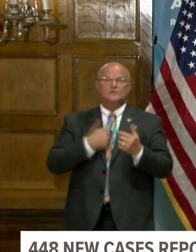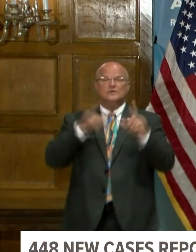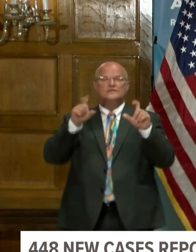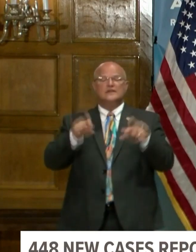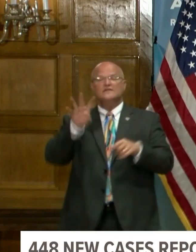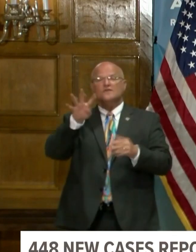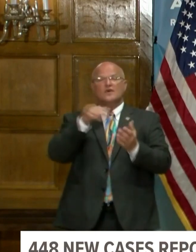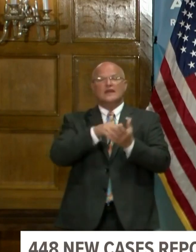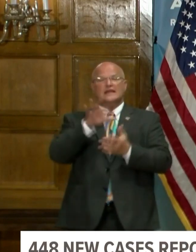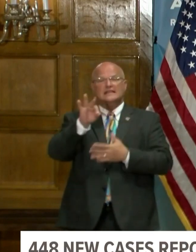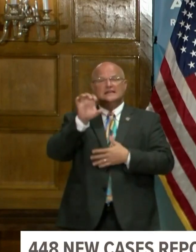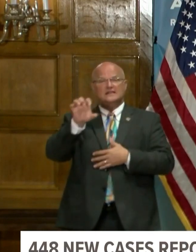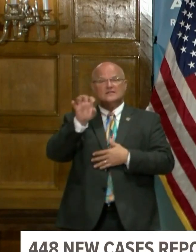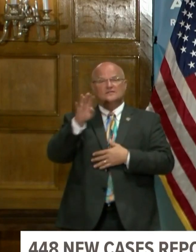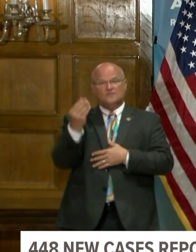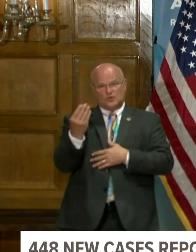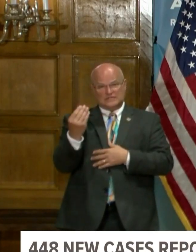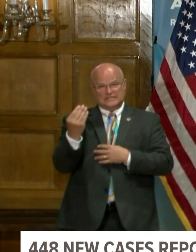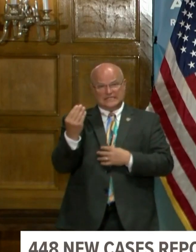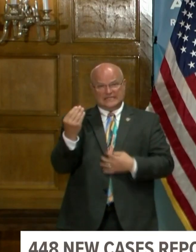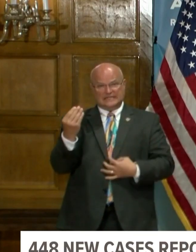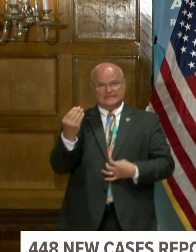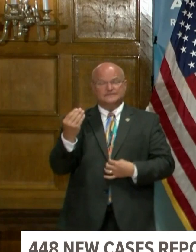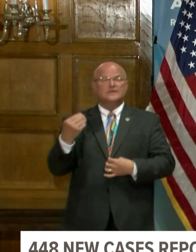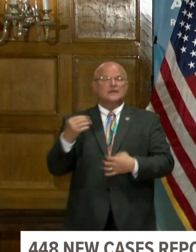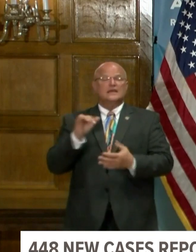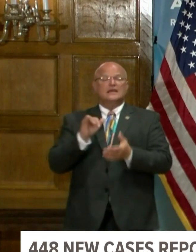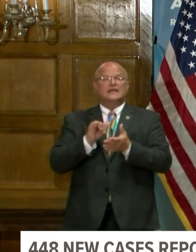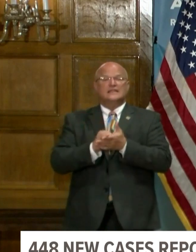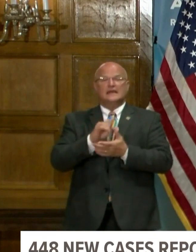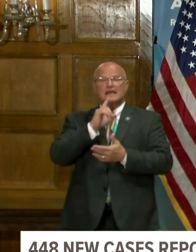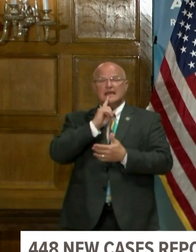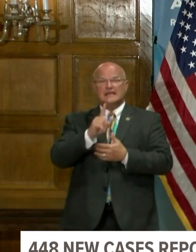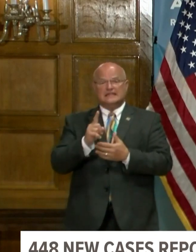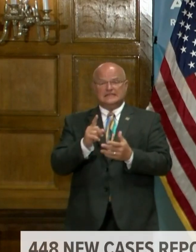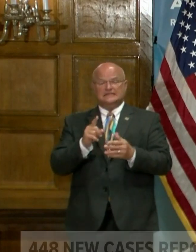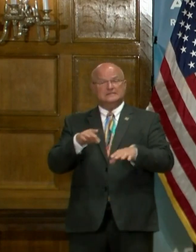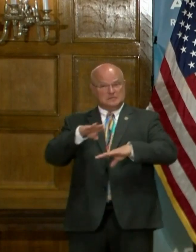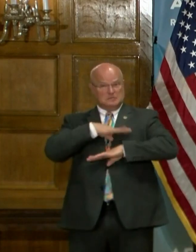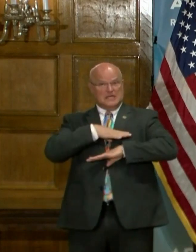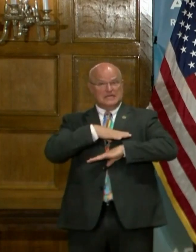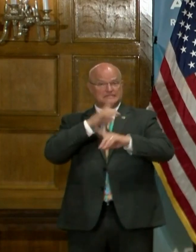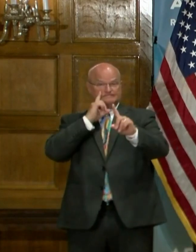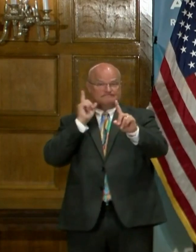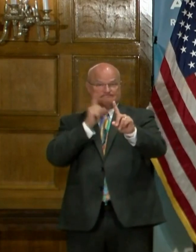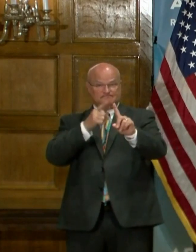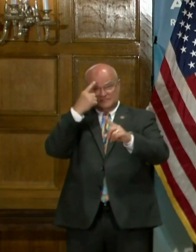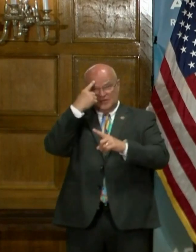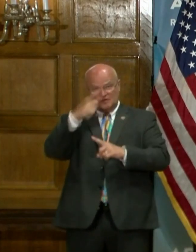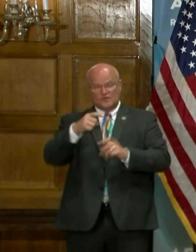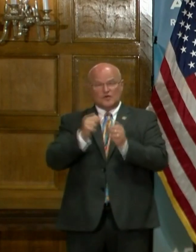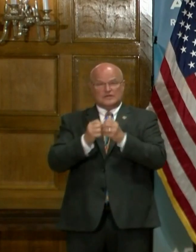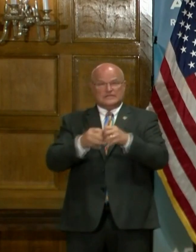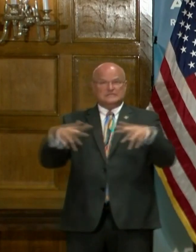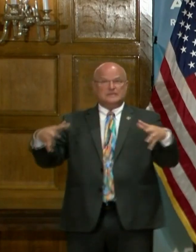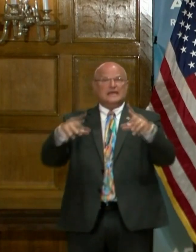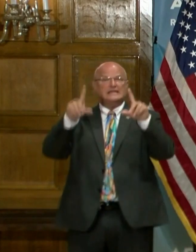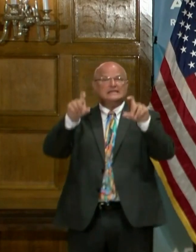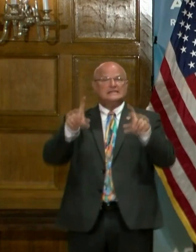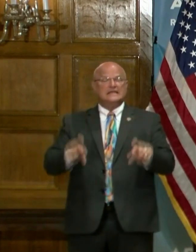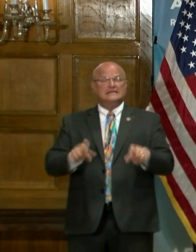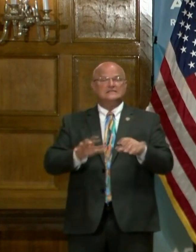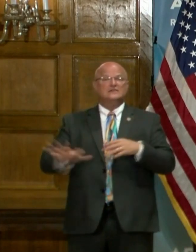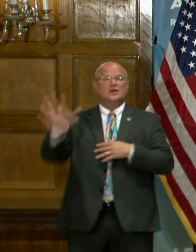tested 4,914, which is meeting our objectives for expanding